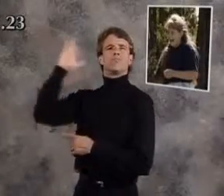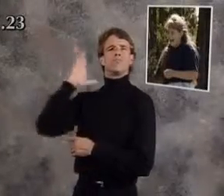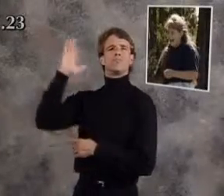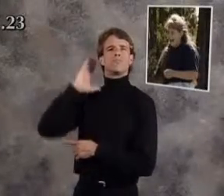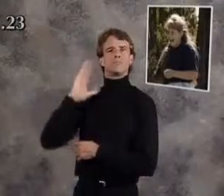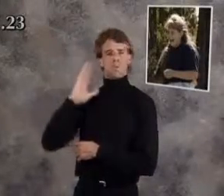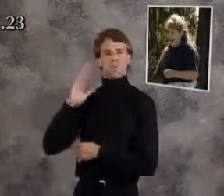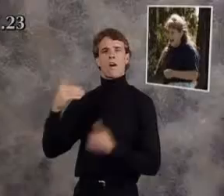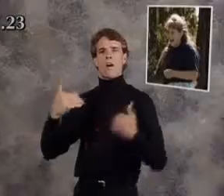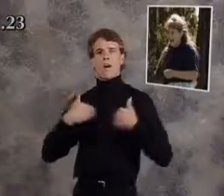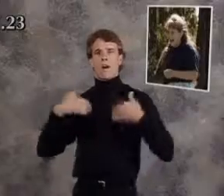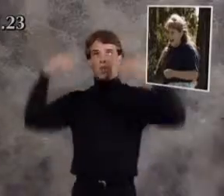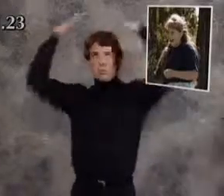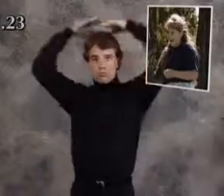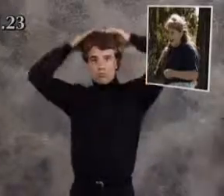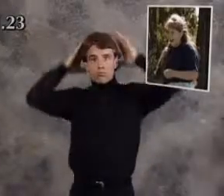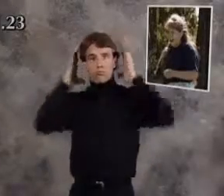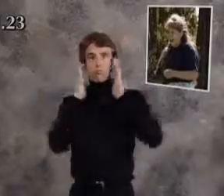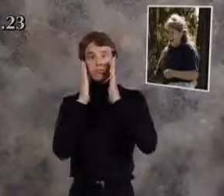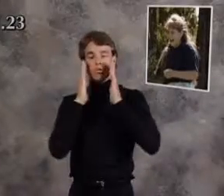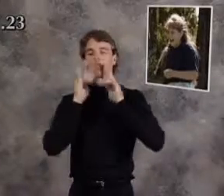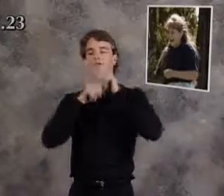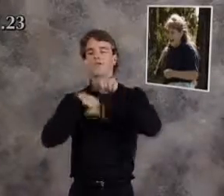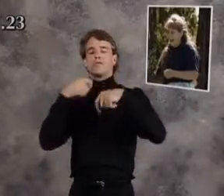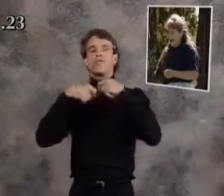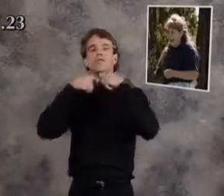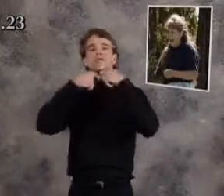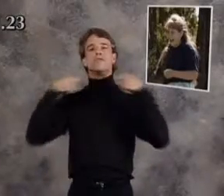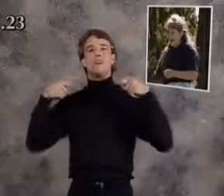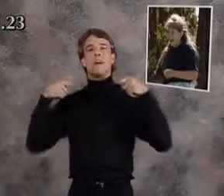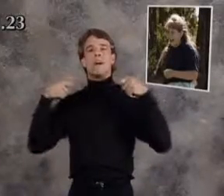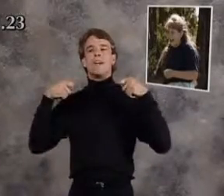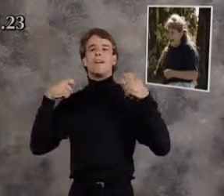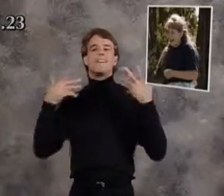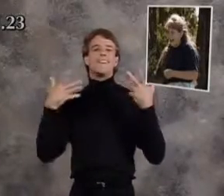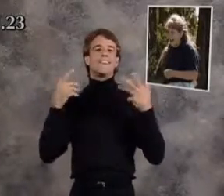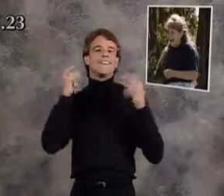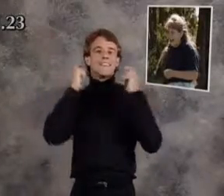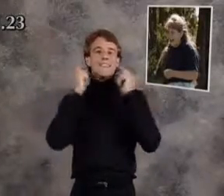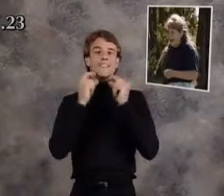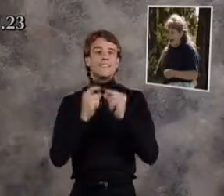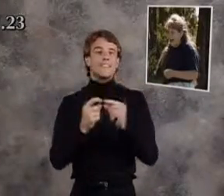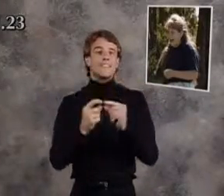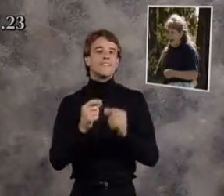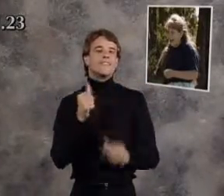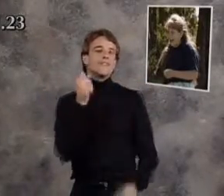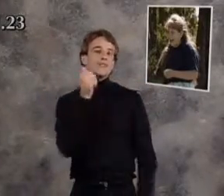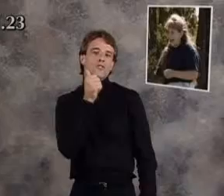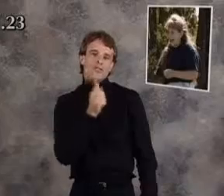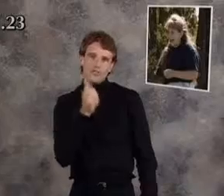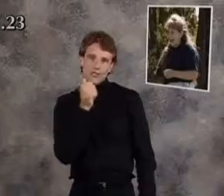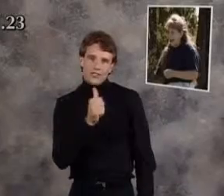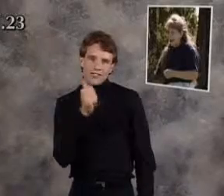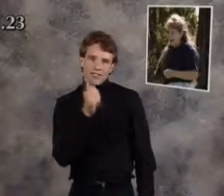This comes from the bonnets worn long ago and represents the strap tied under the chin. Girl.